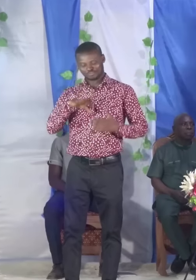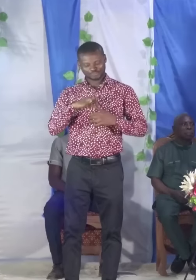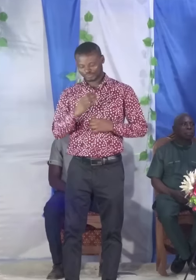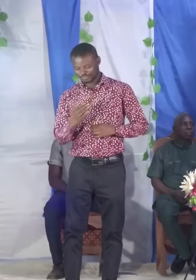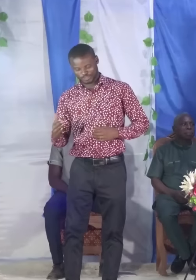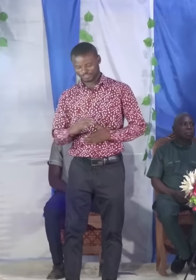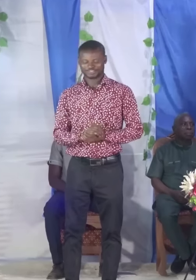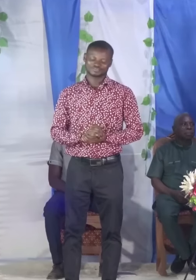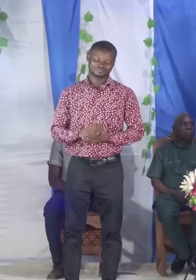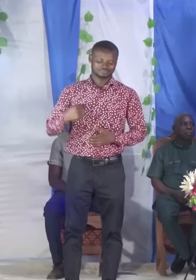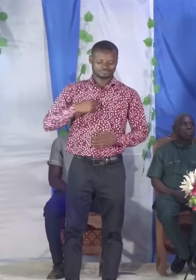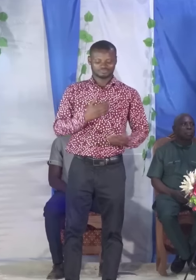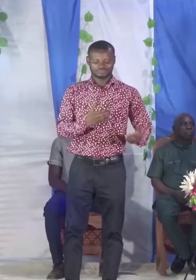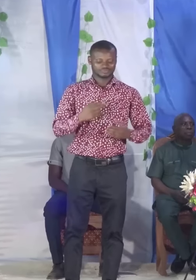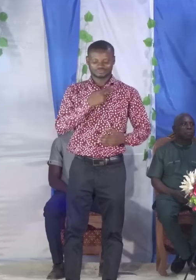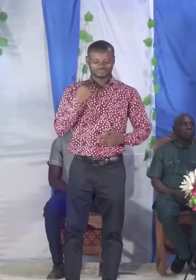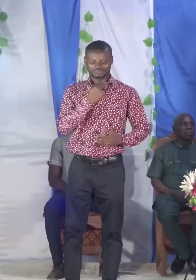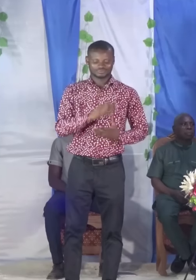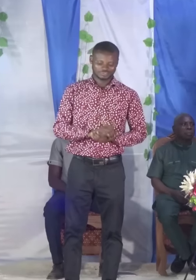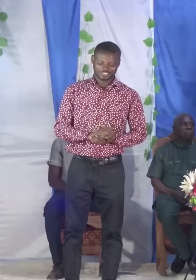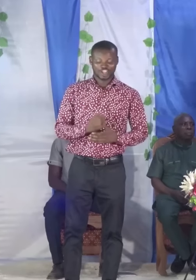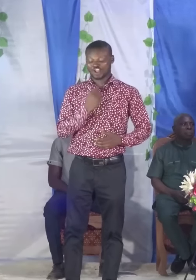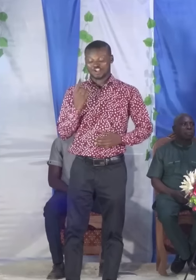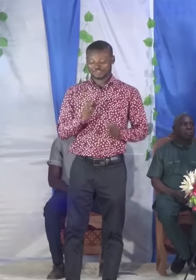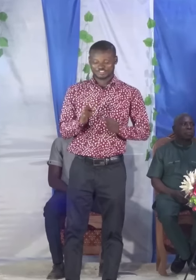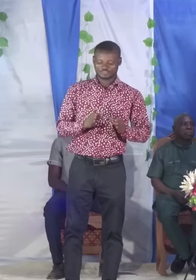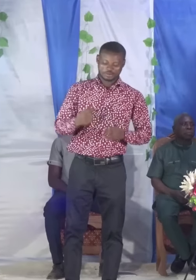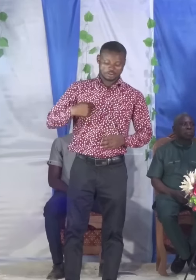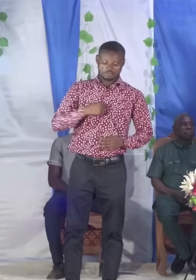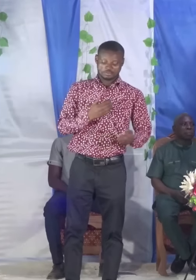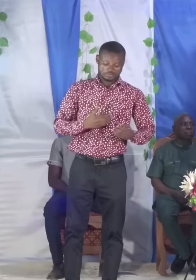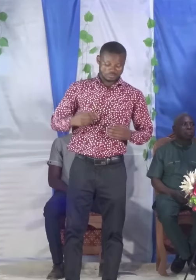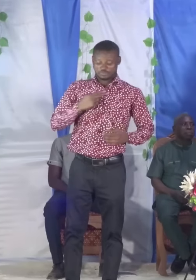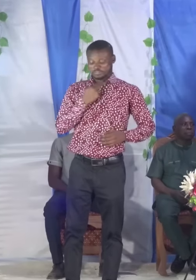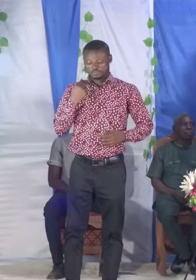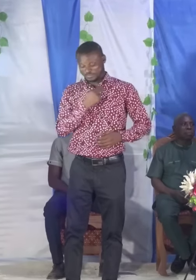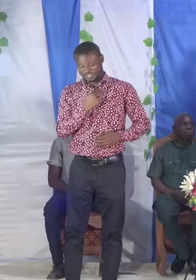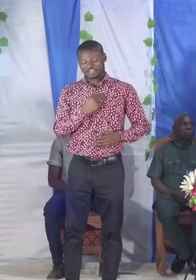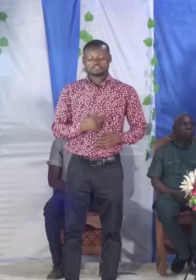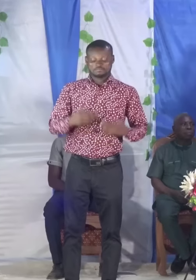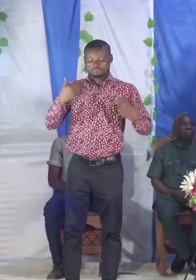Ye pe preacher, ye pe obi a, we wie dia ban dia ban, wo kura dia ban dia ban.